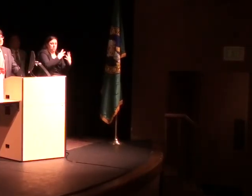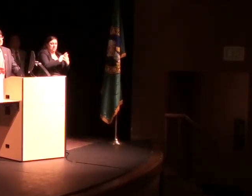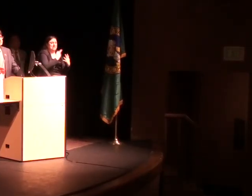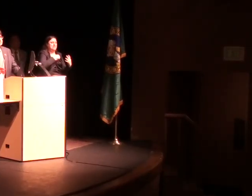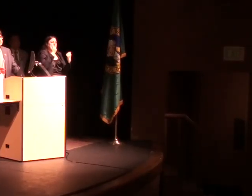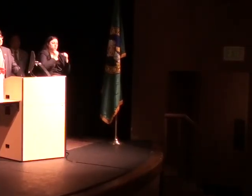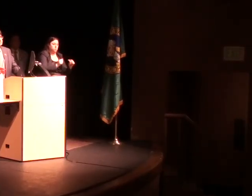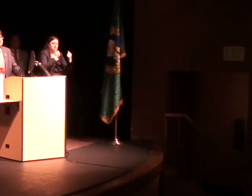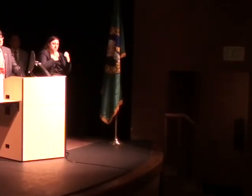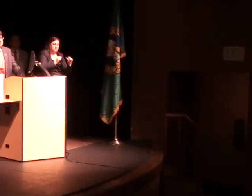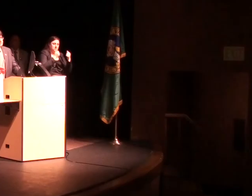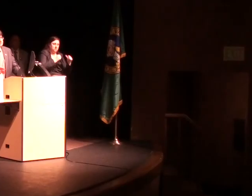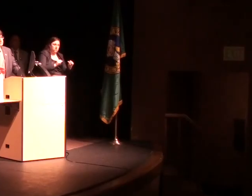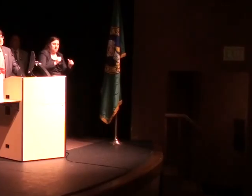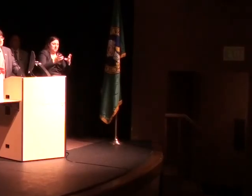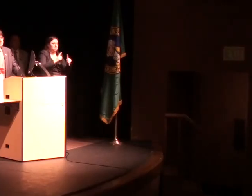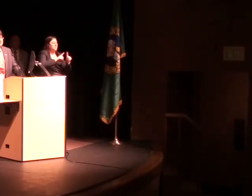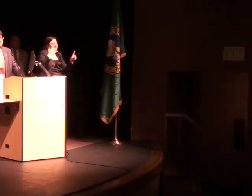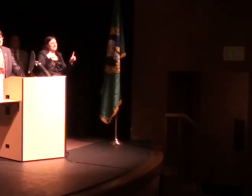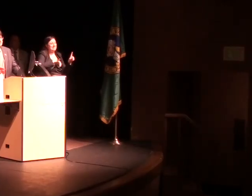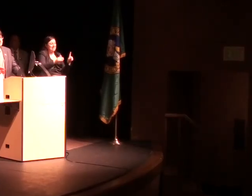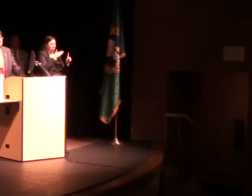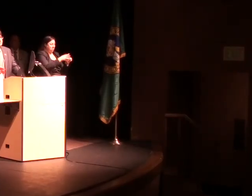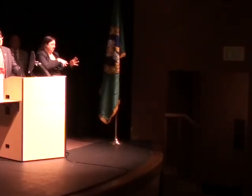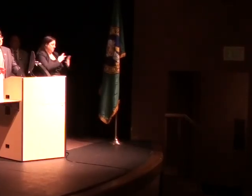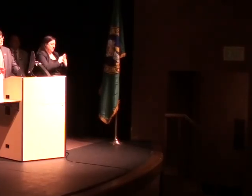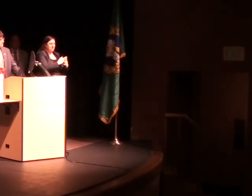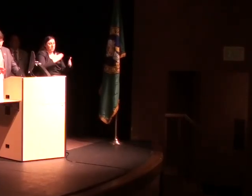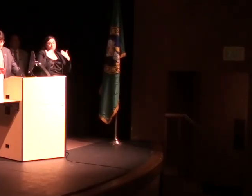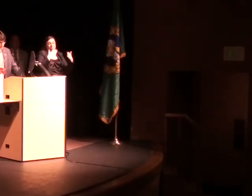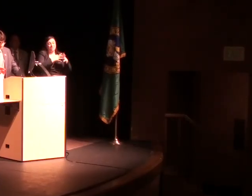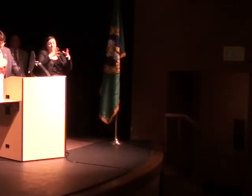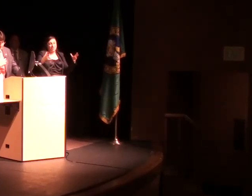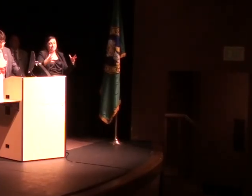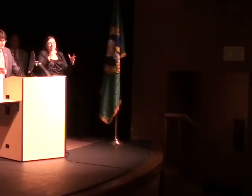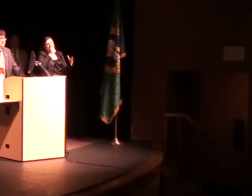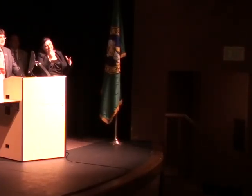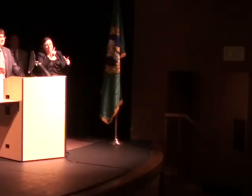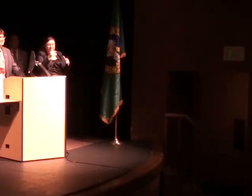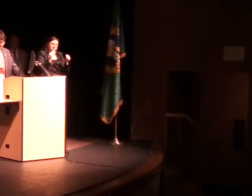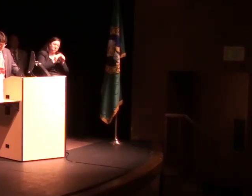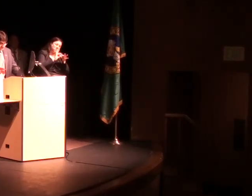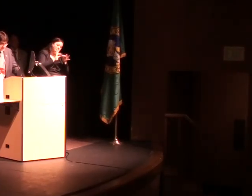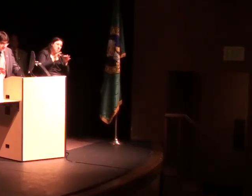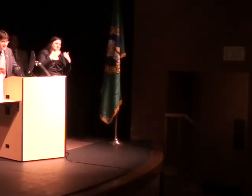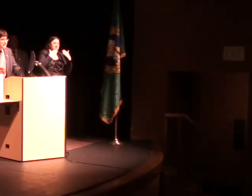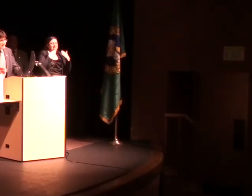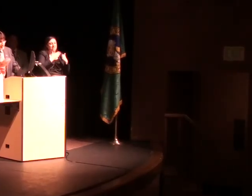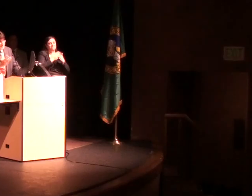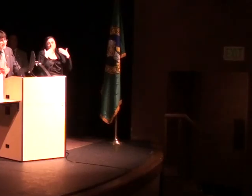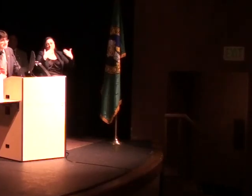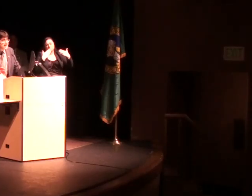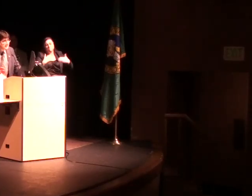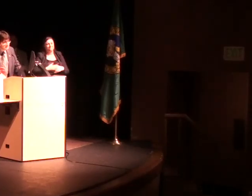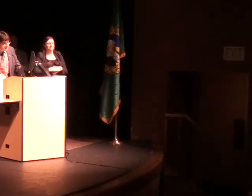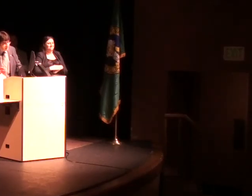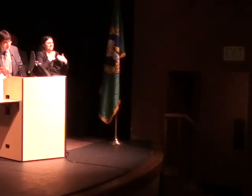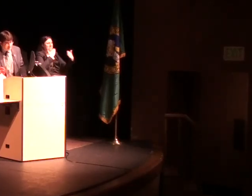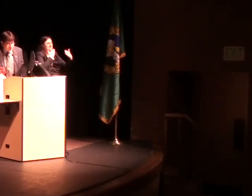now, and is still in prison. So thank you very much. Again, not a question, more of a comment. Muchas gracias.